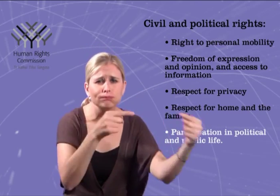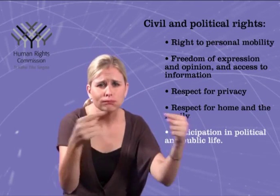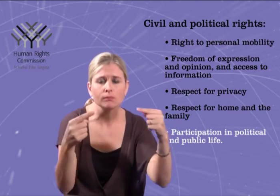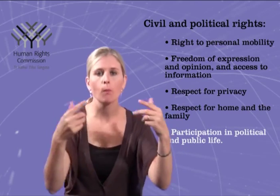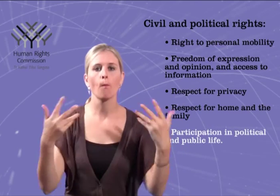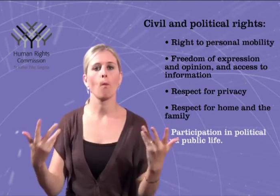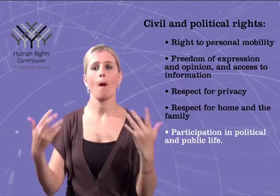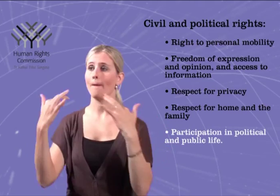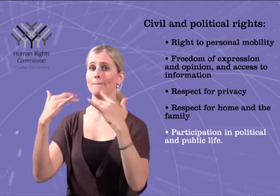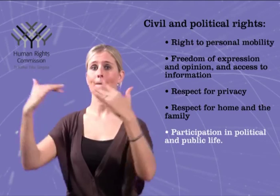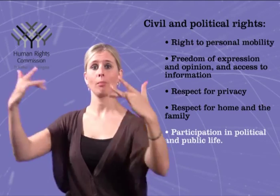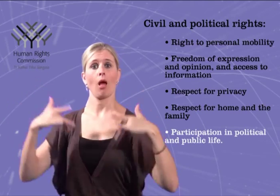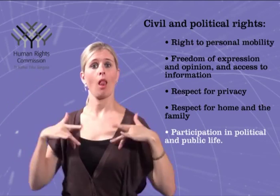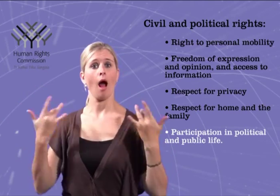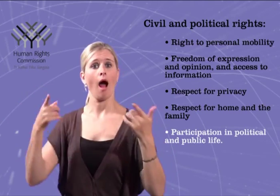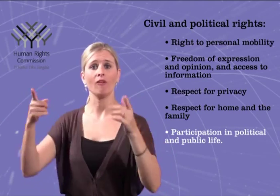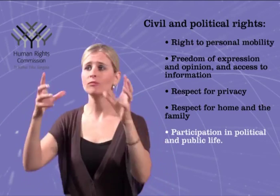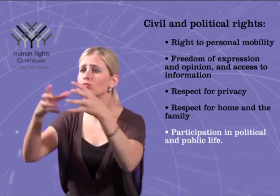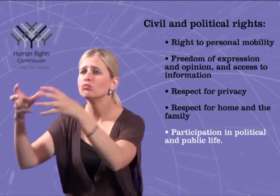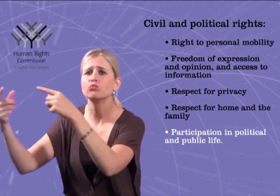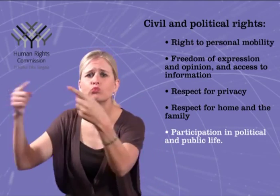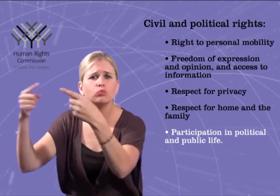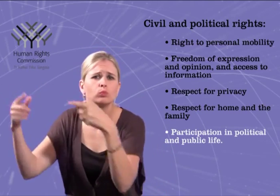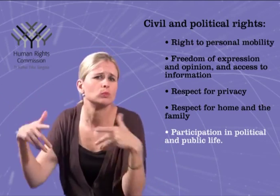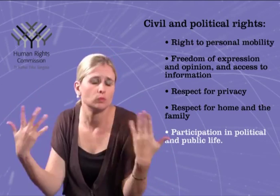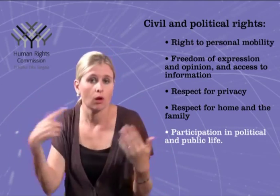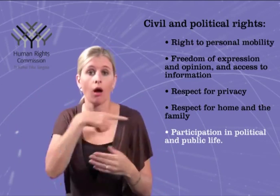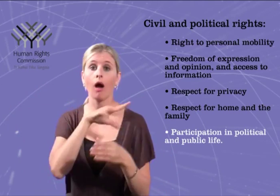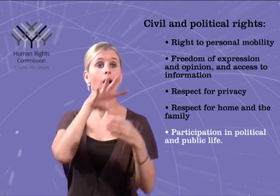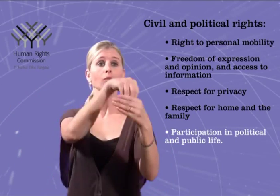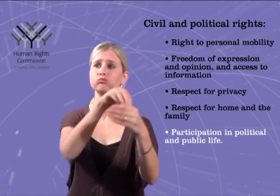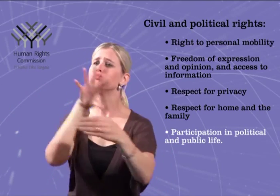and participation in political and public life.